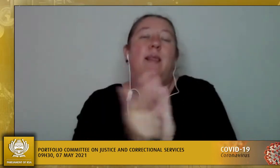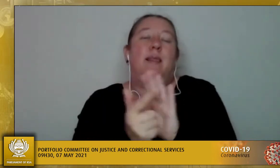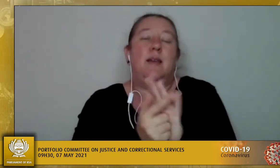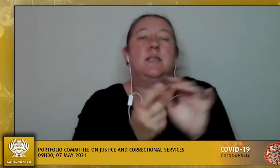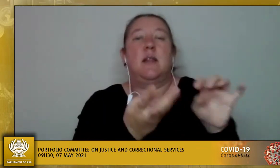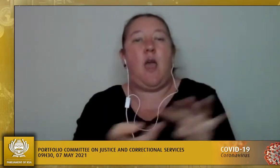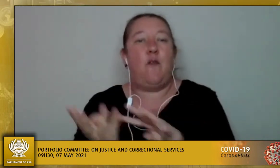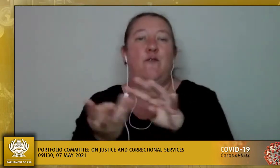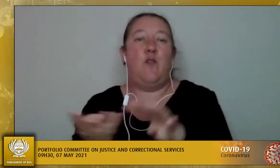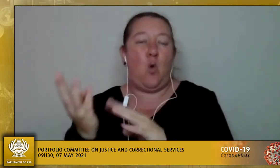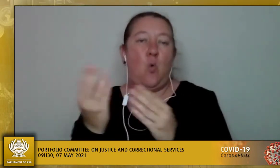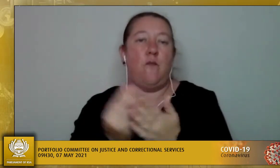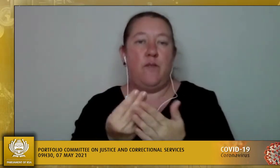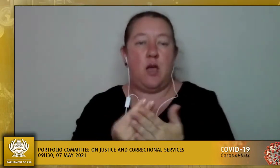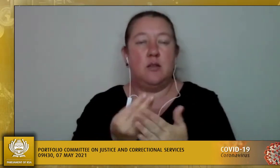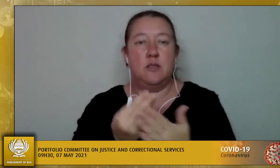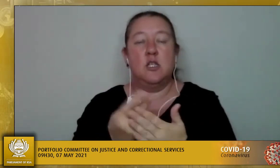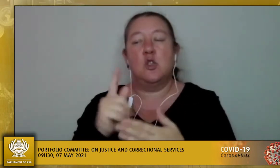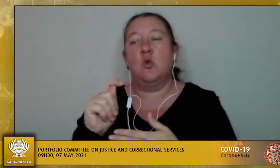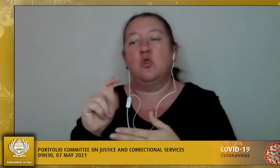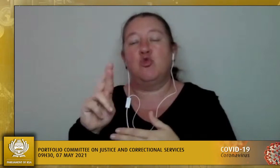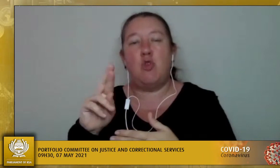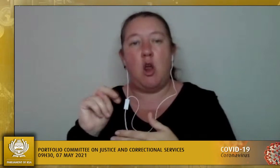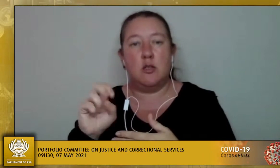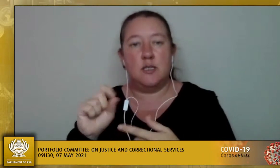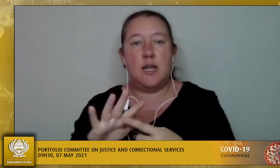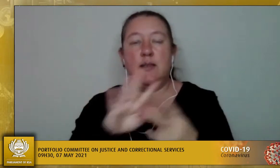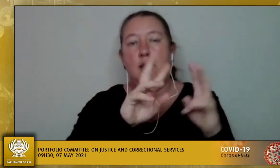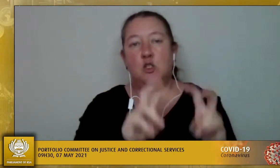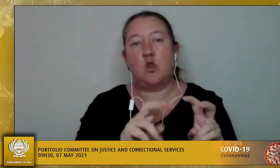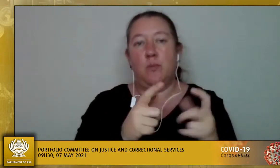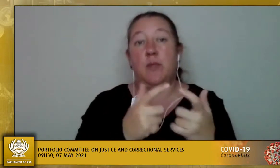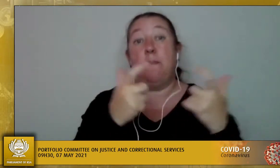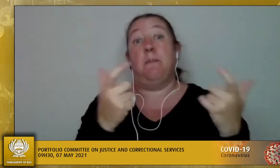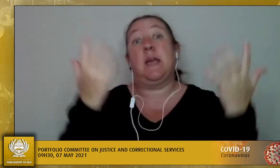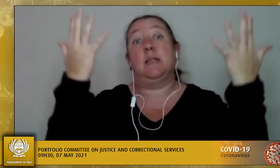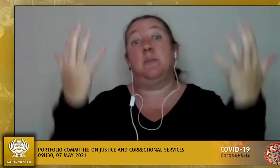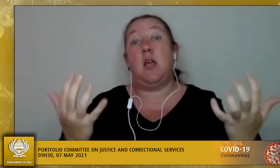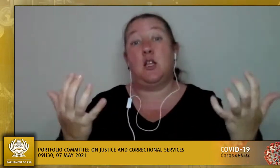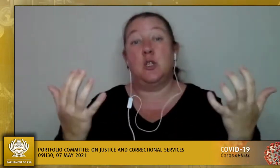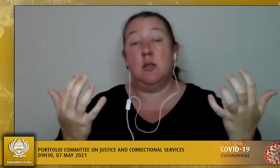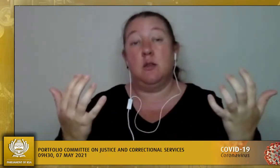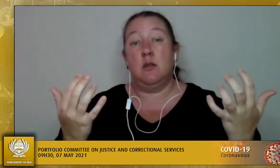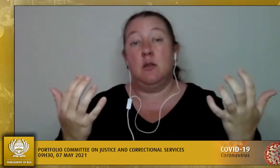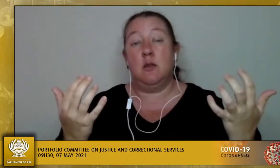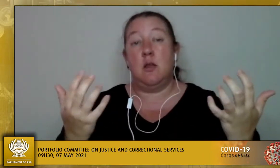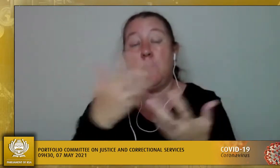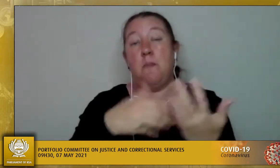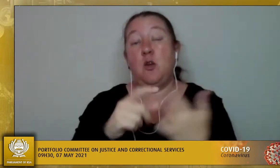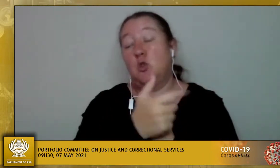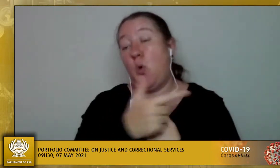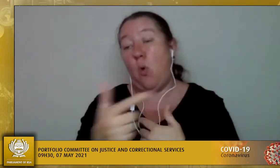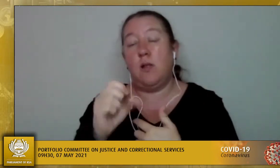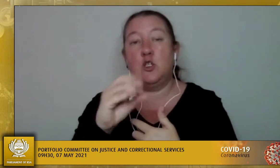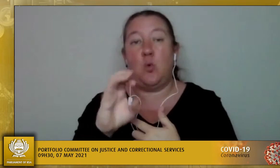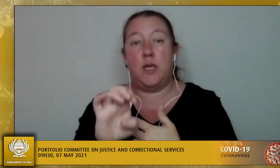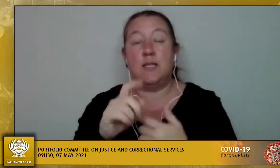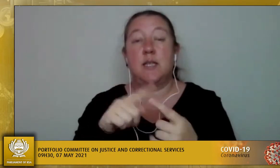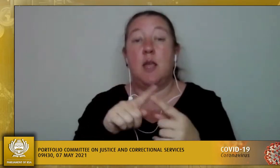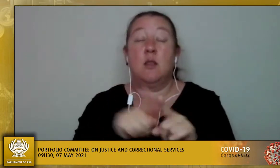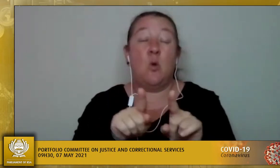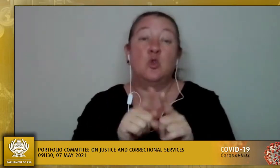outflow of funds so transnet and eskom have the biggest budgets among all soes and they also have